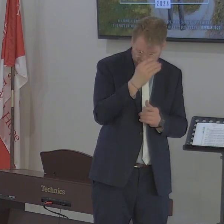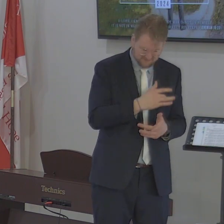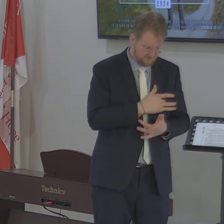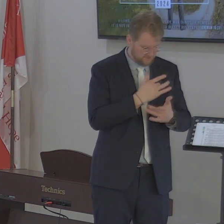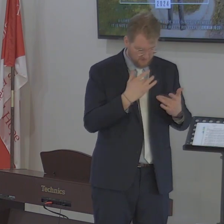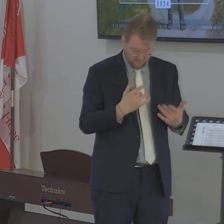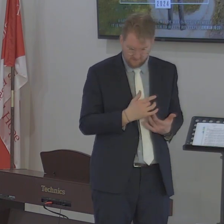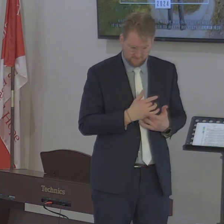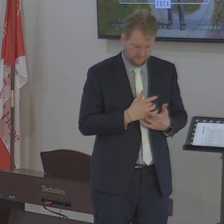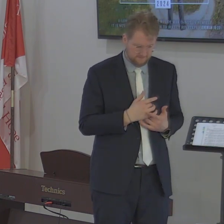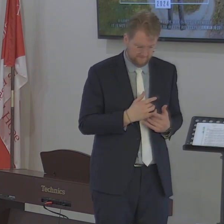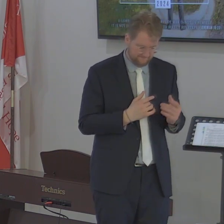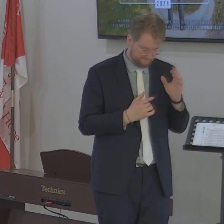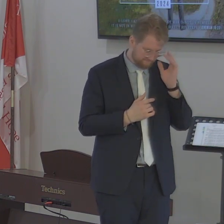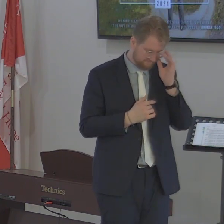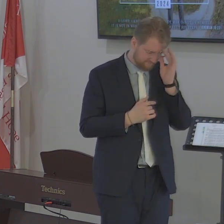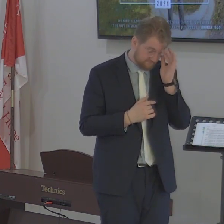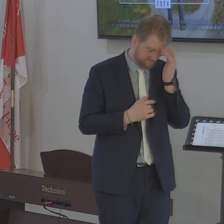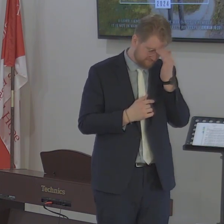heart.